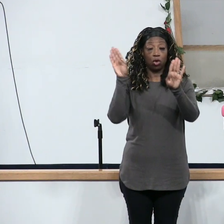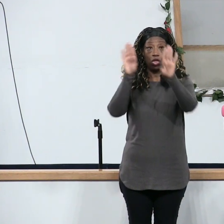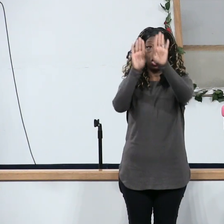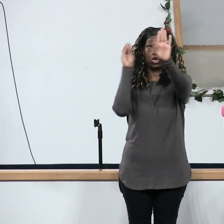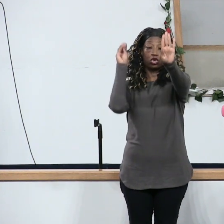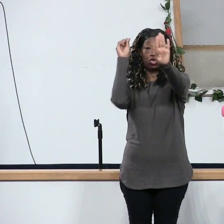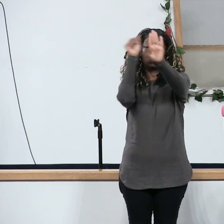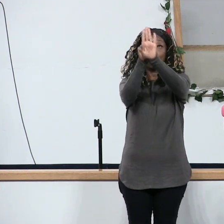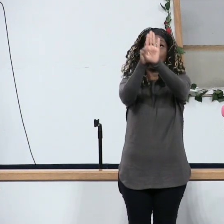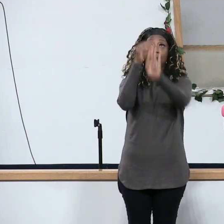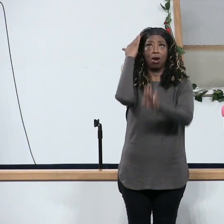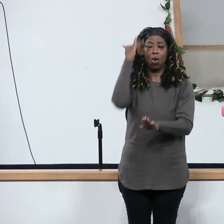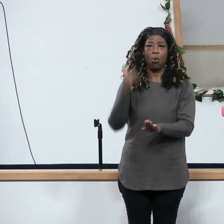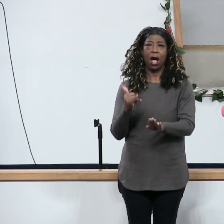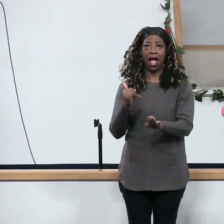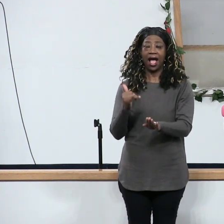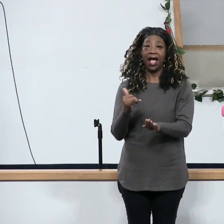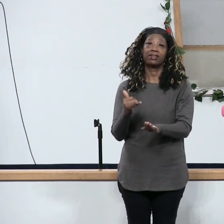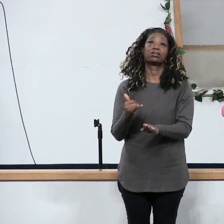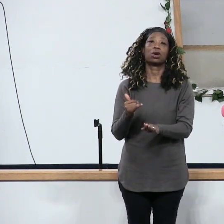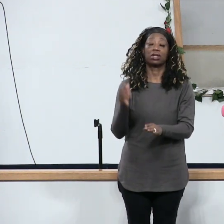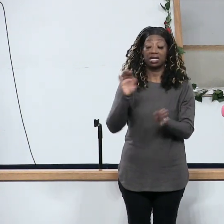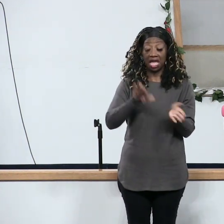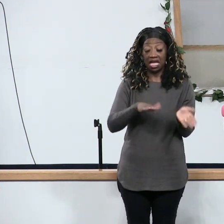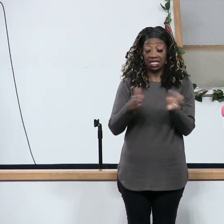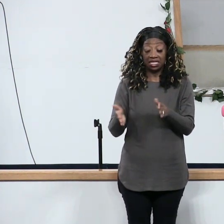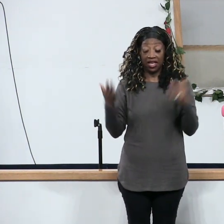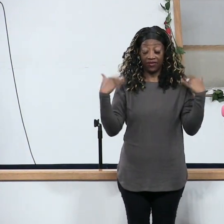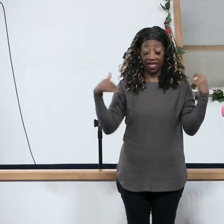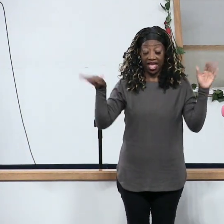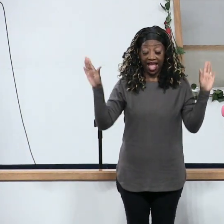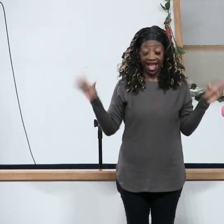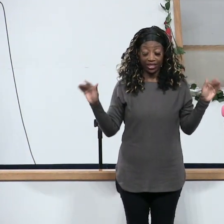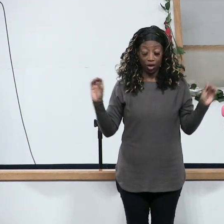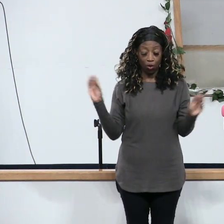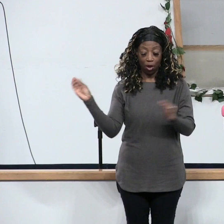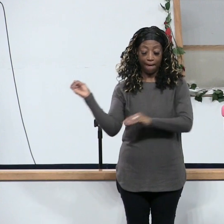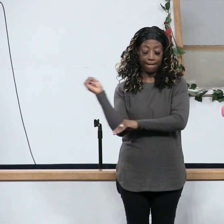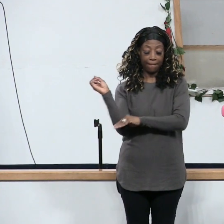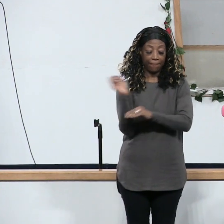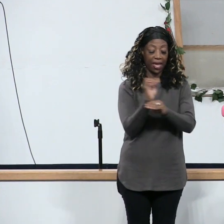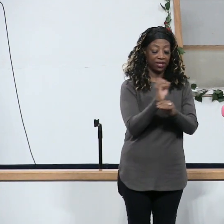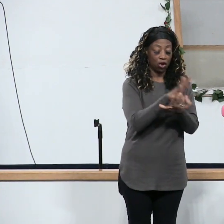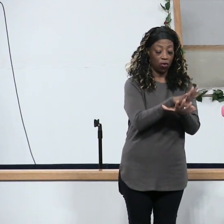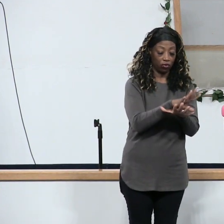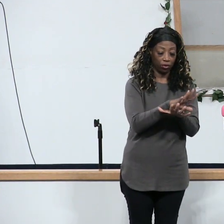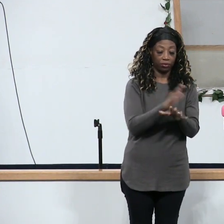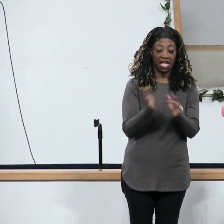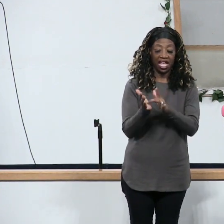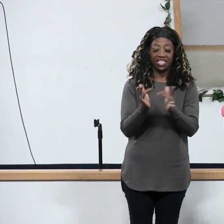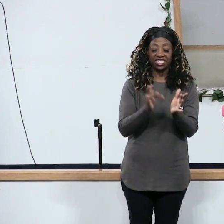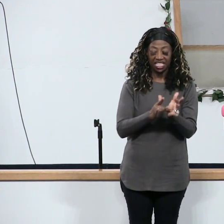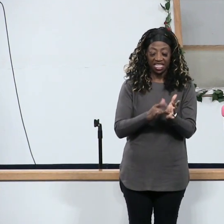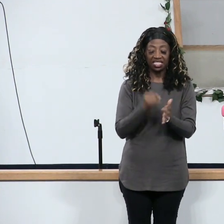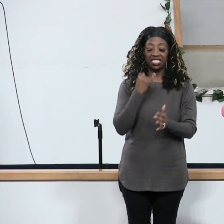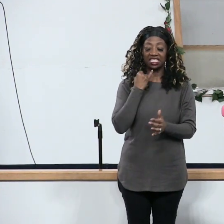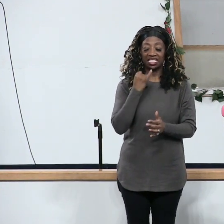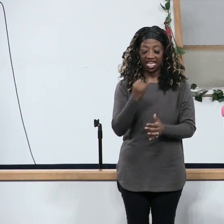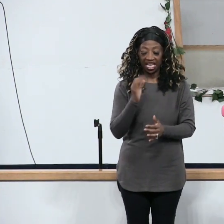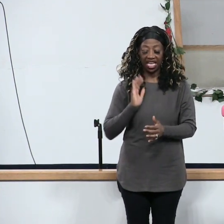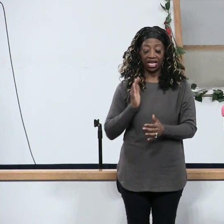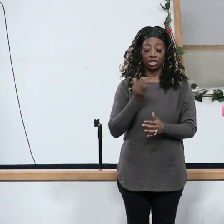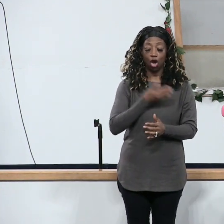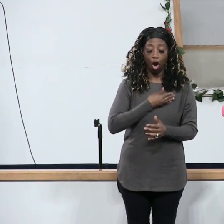them. Jesus is our Lamb. And he has